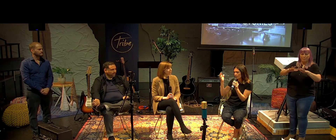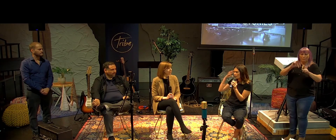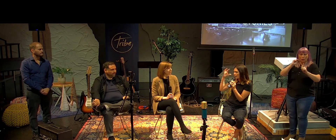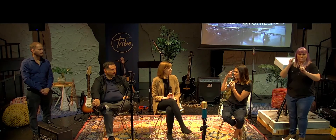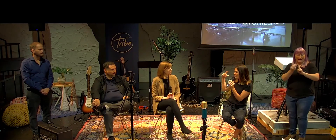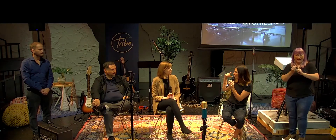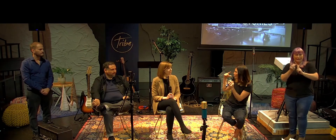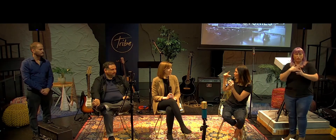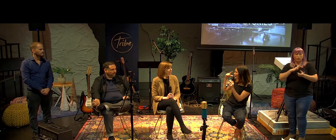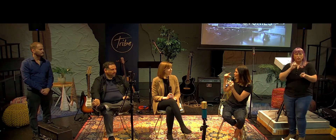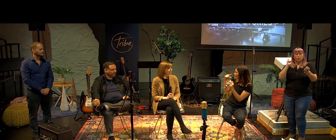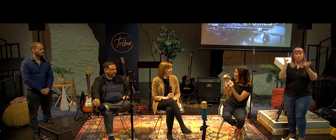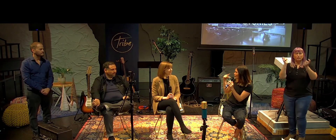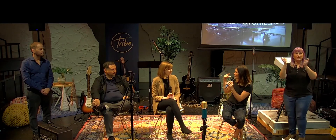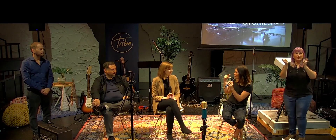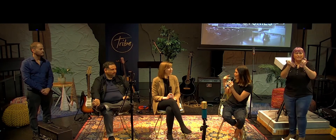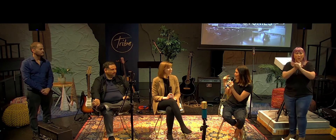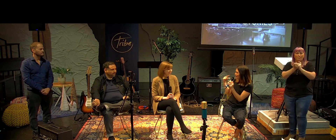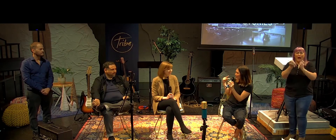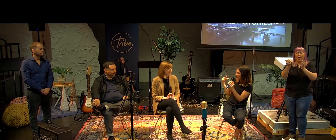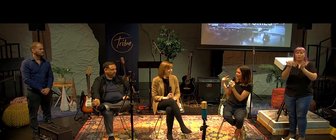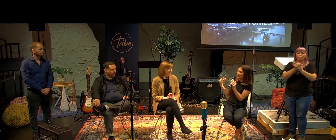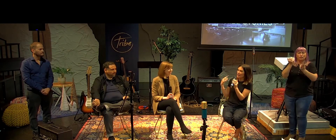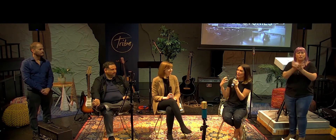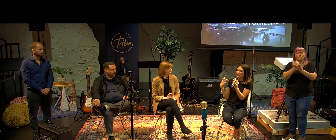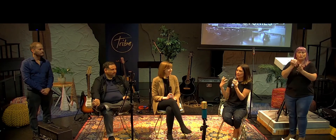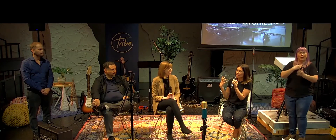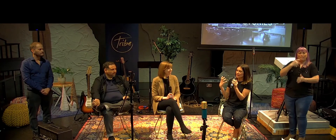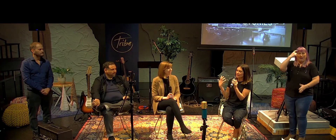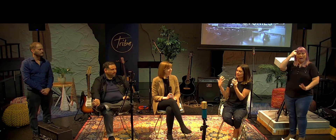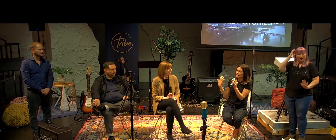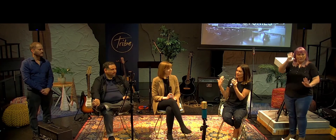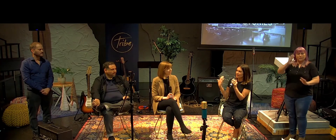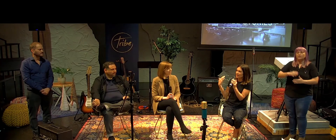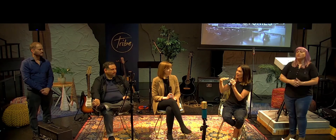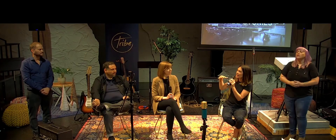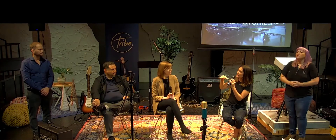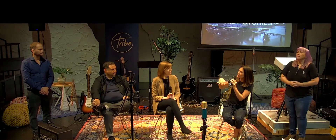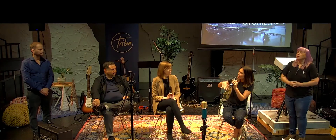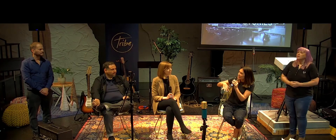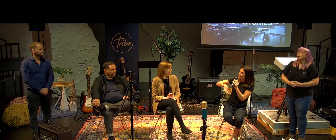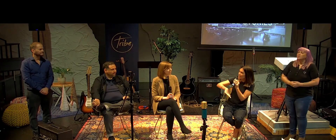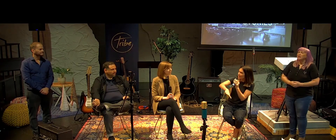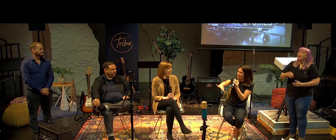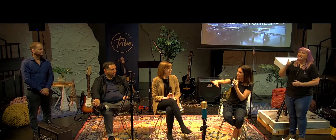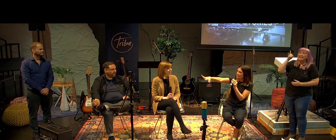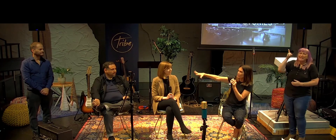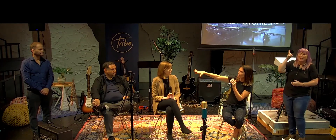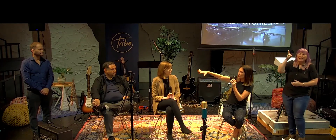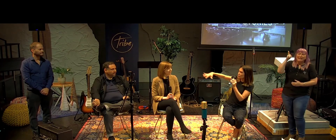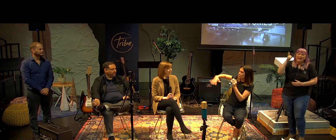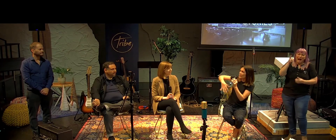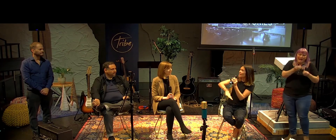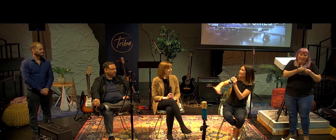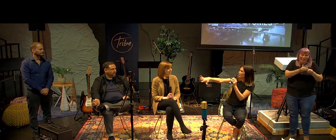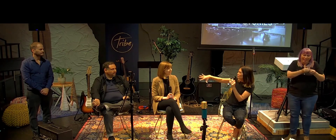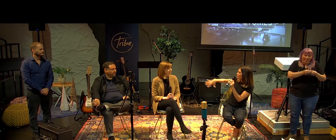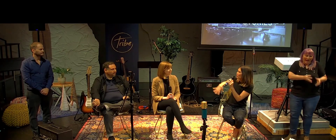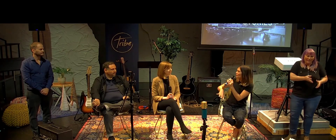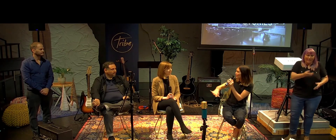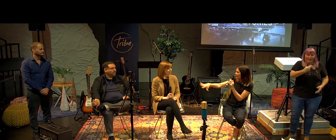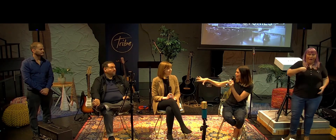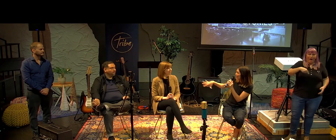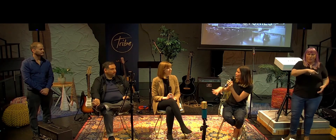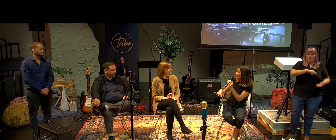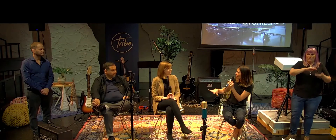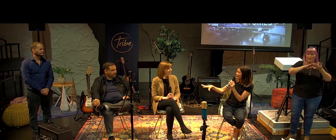to transform by the renewing of our minds, right? But he kind of left us to be in a